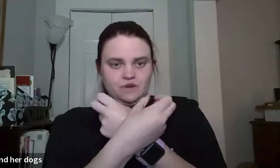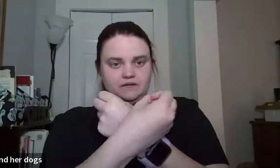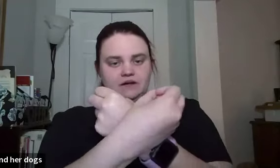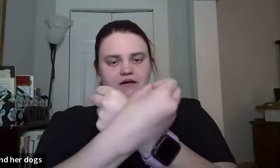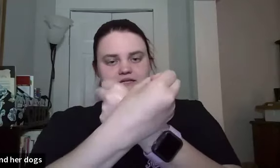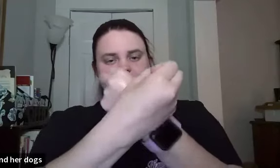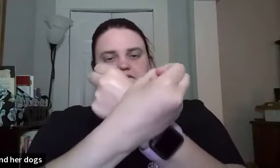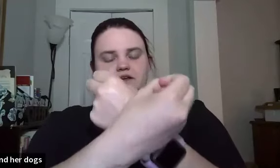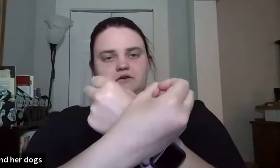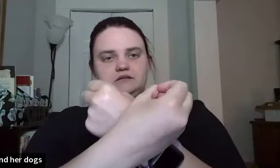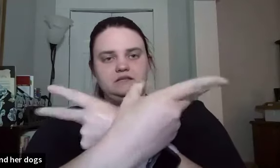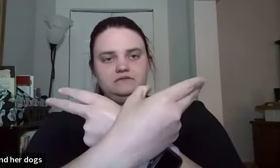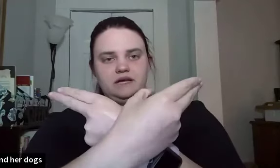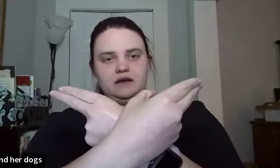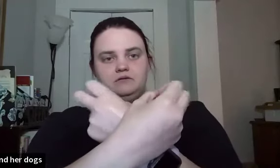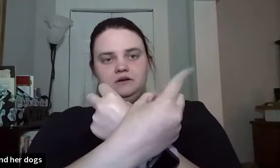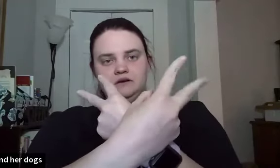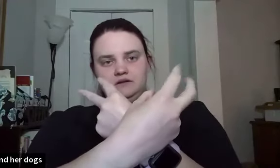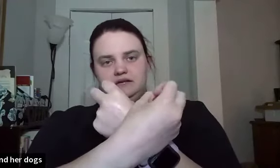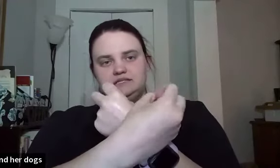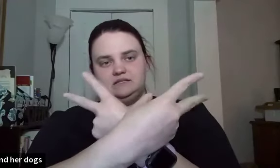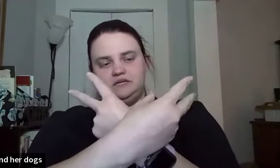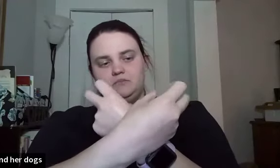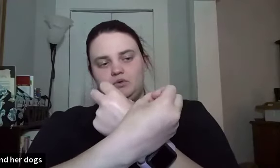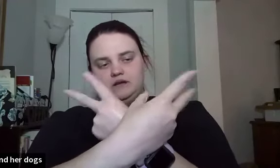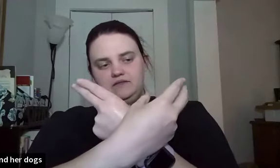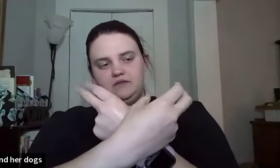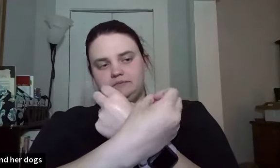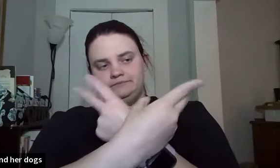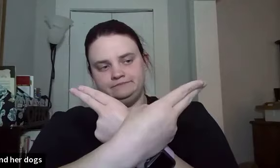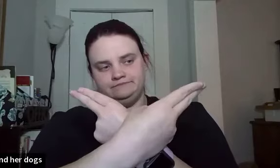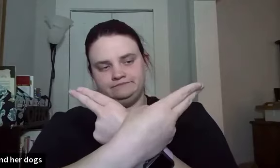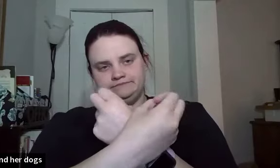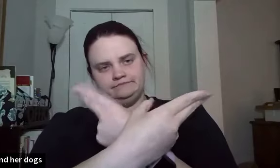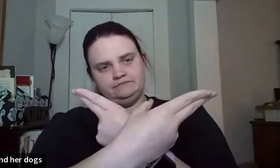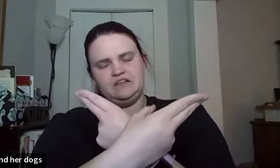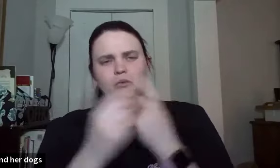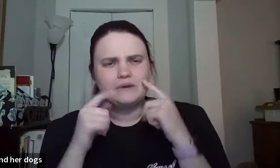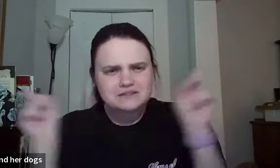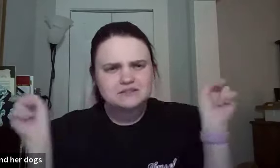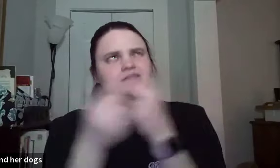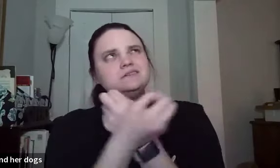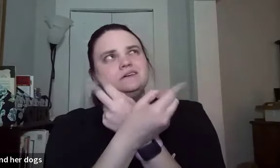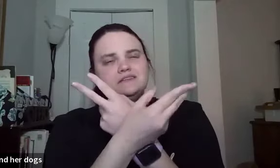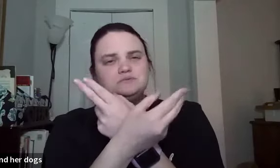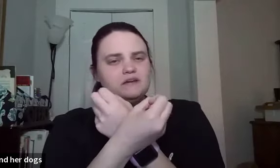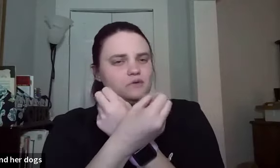rabbit. And it's kind of like that cross and then flick out. I think it's to be more again the whiskers. This one I've always,